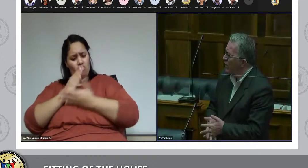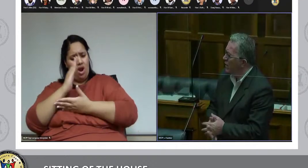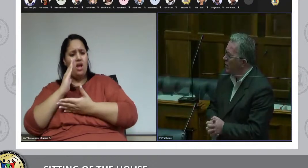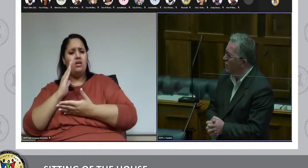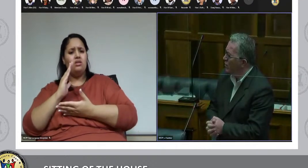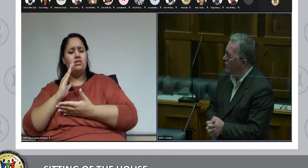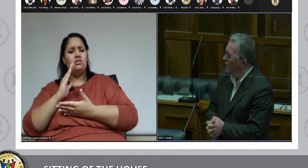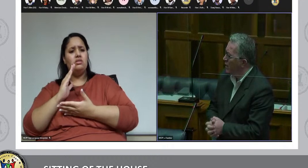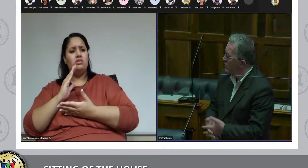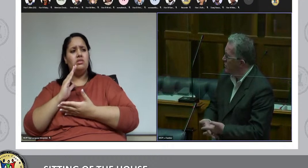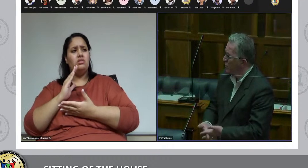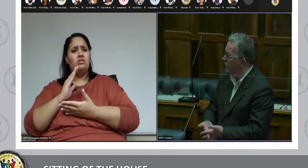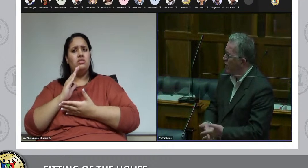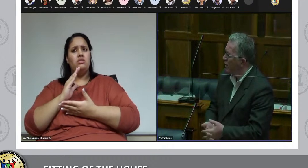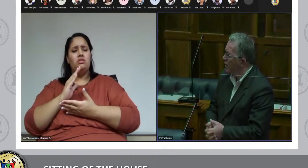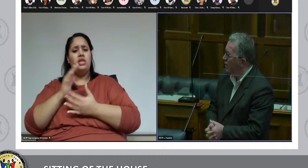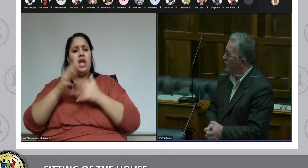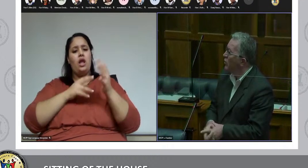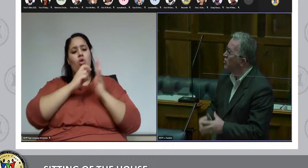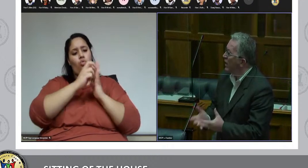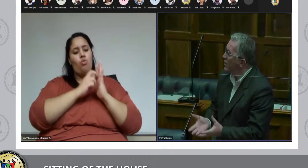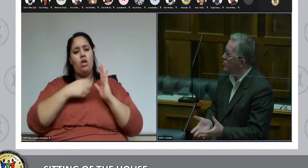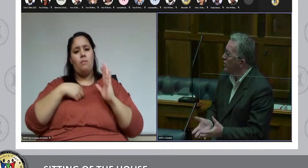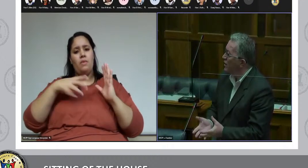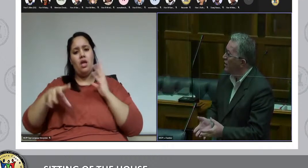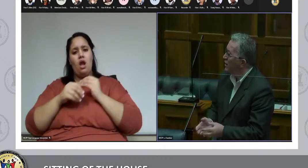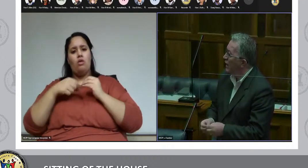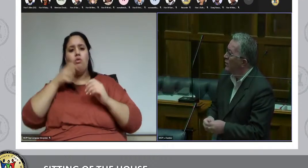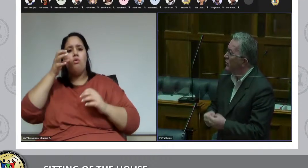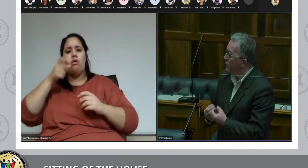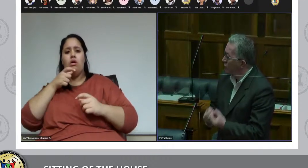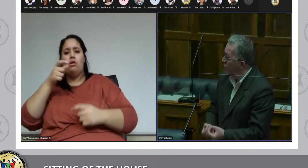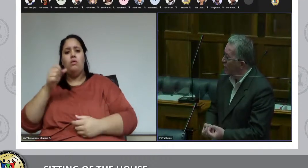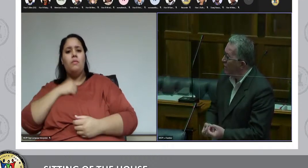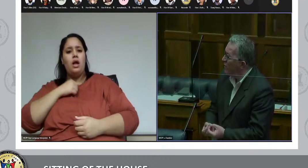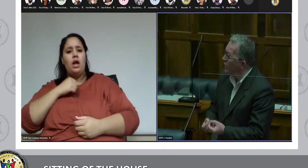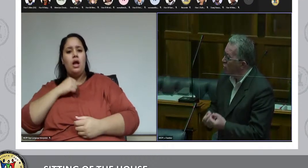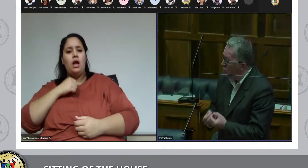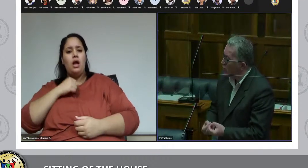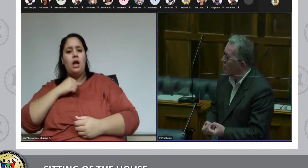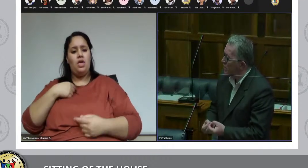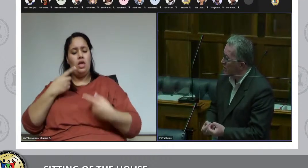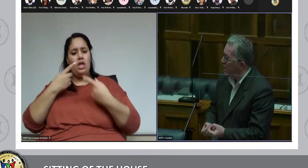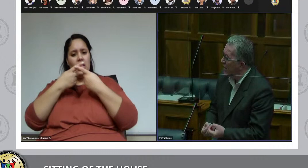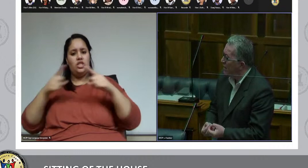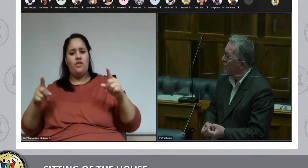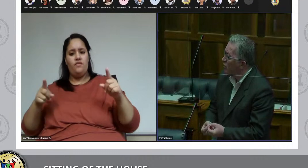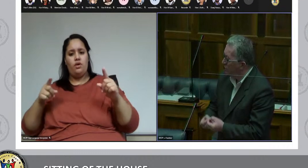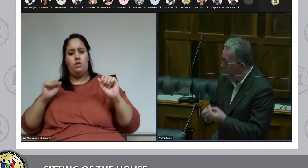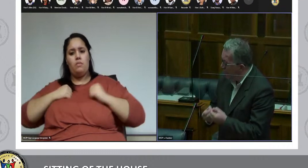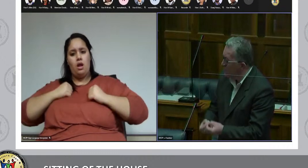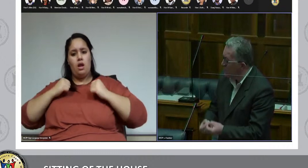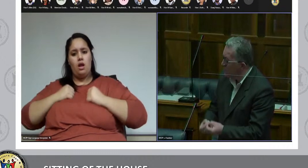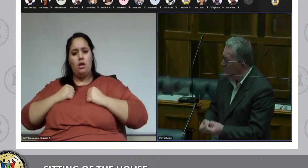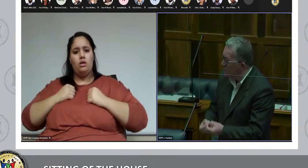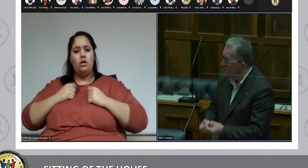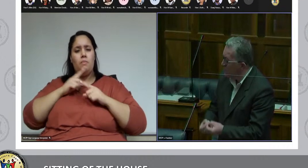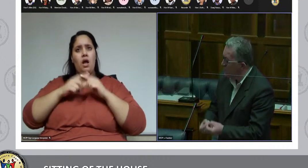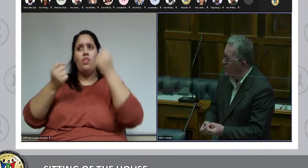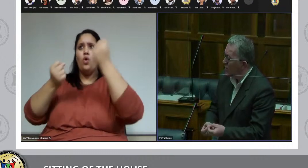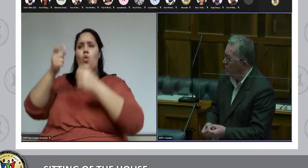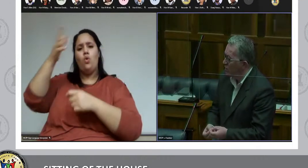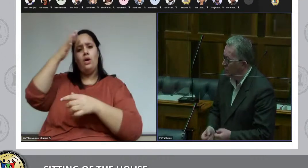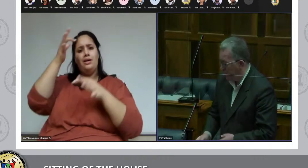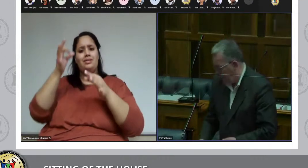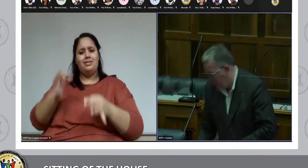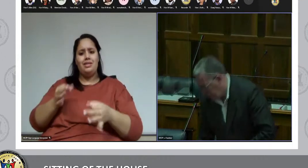with the Speaker on a ruling. I'm just so differing. Can I just ask what your wording was? I'm differing. I think the courts will decide whether that decision